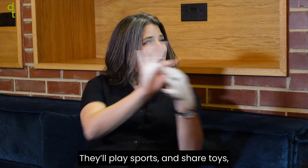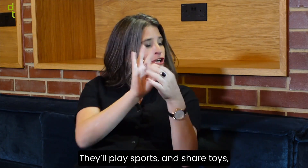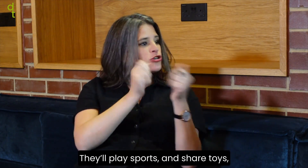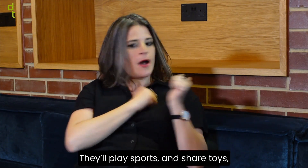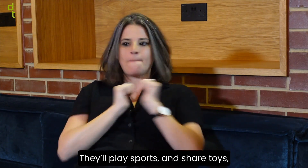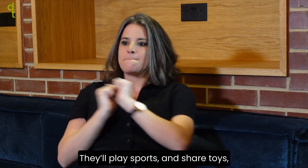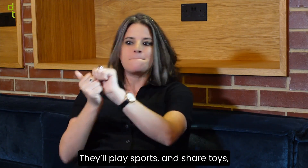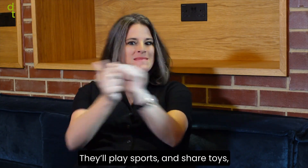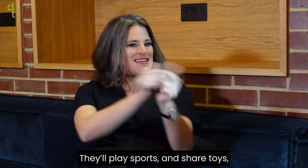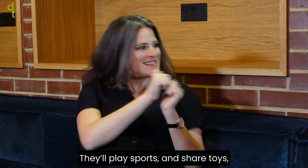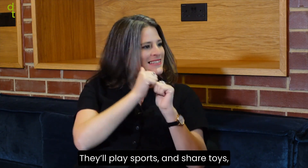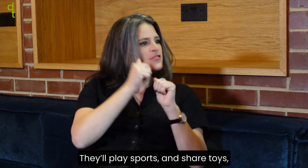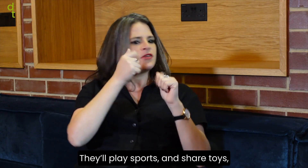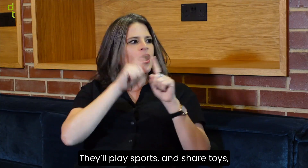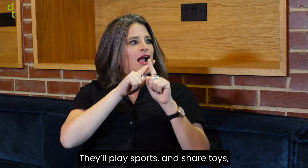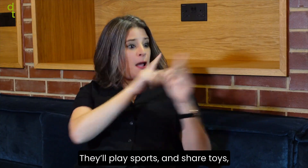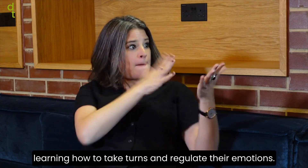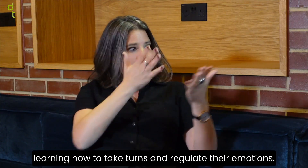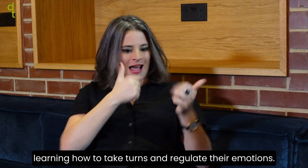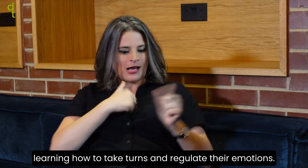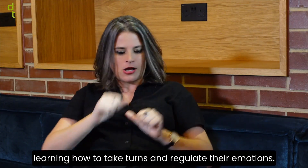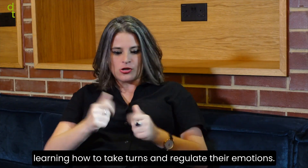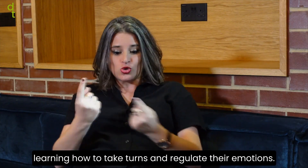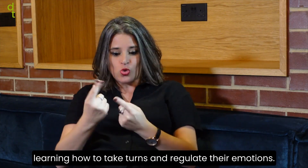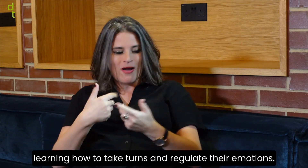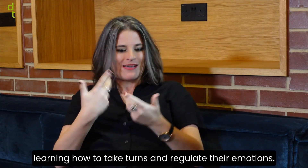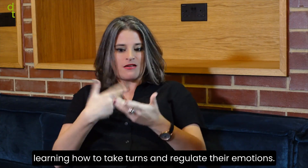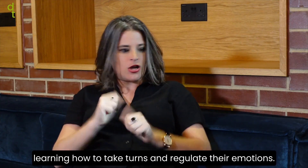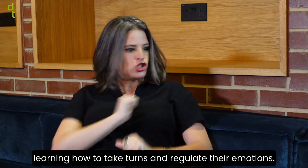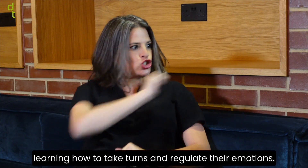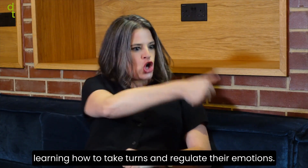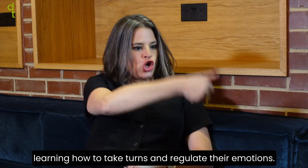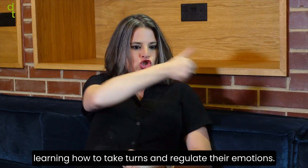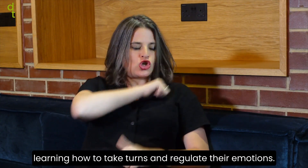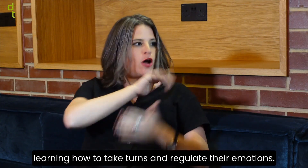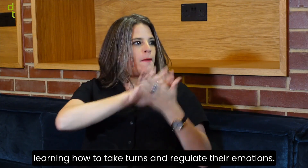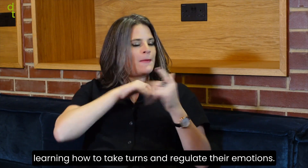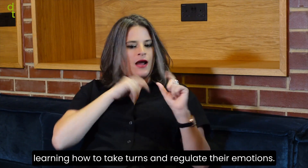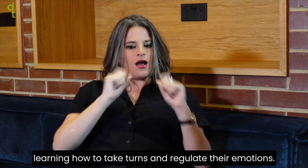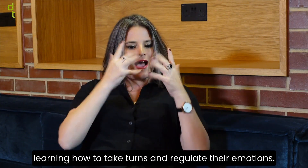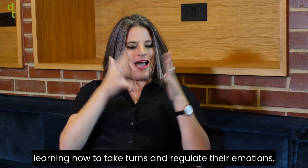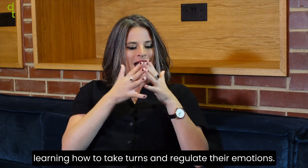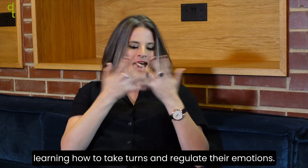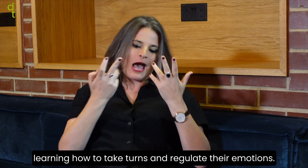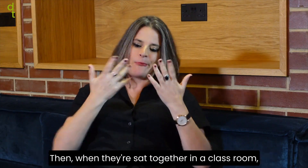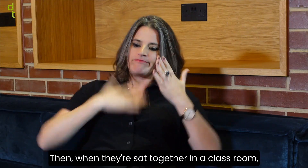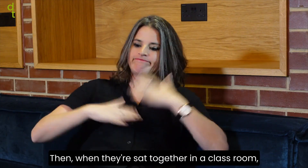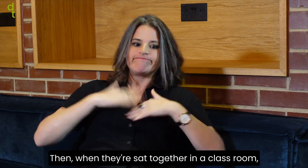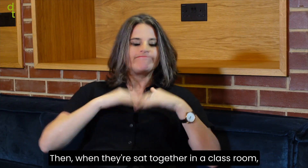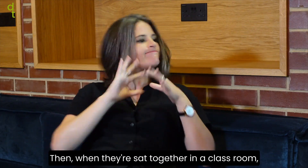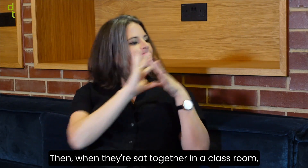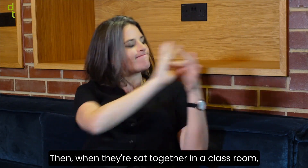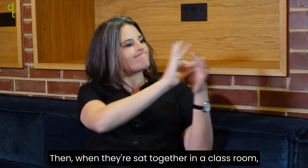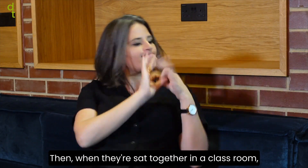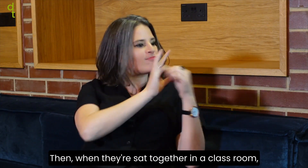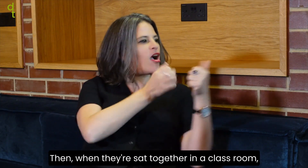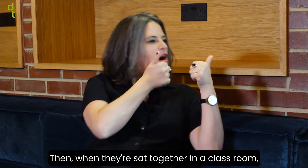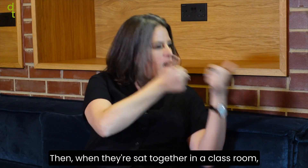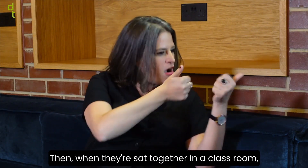play sports and share toys, learning how to take turns and regulate their emotions. Then, when they're